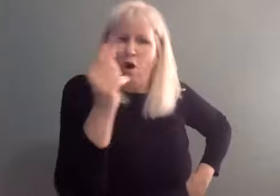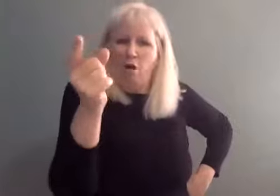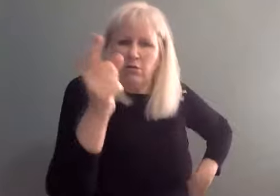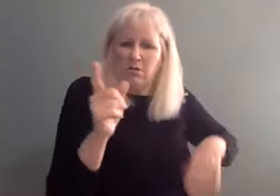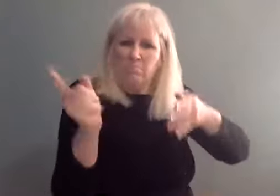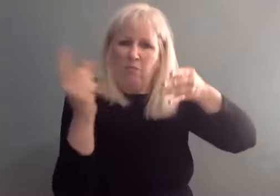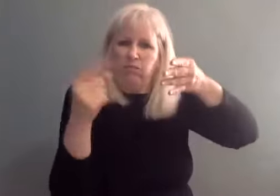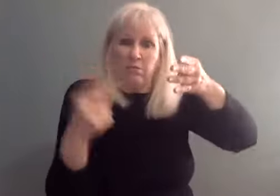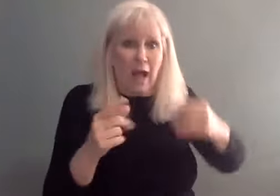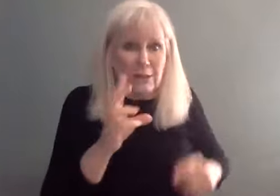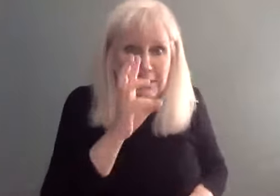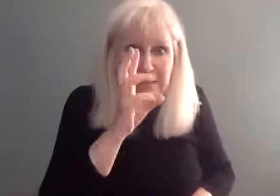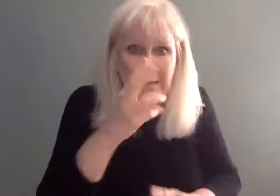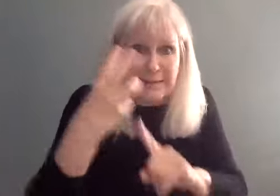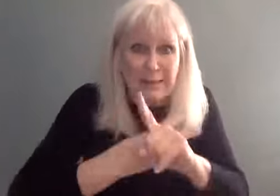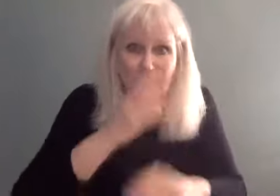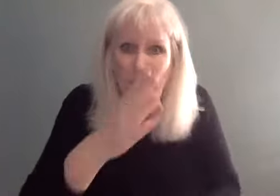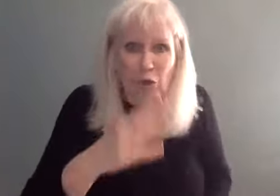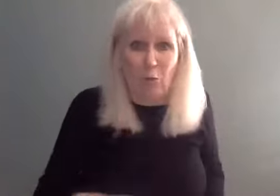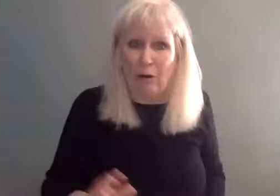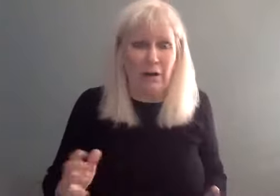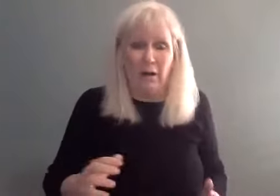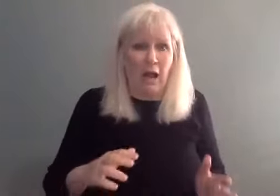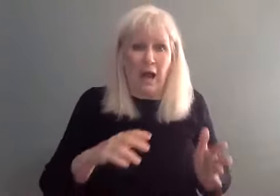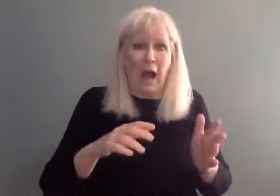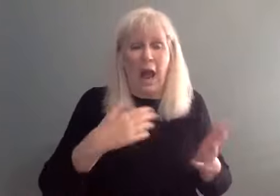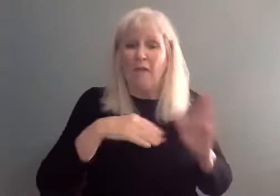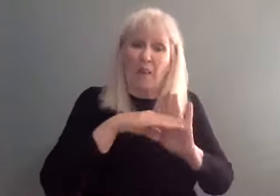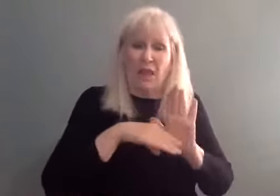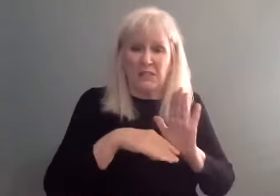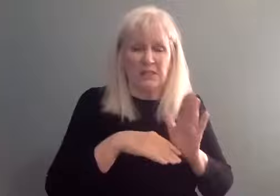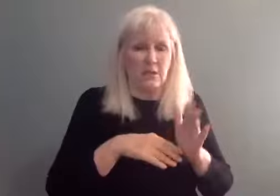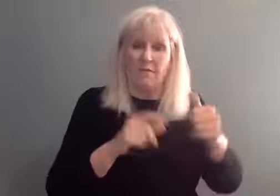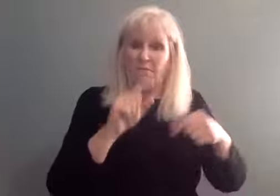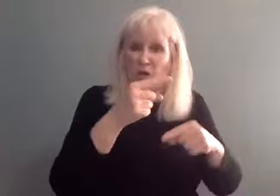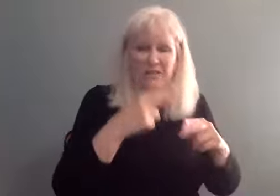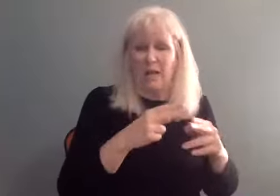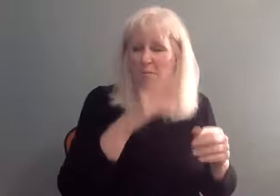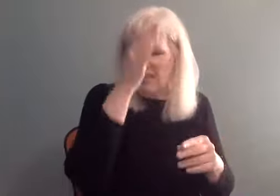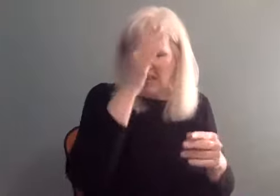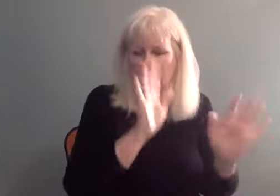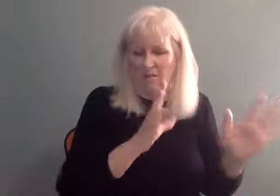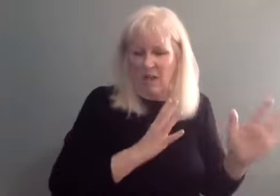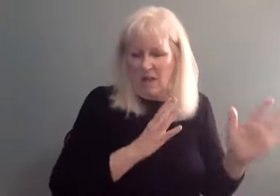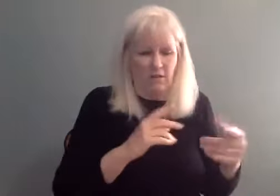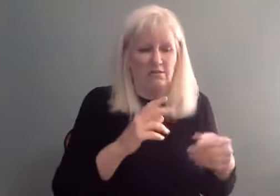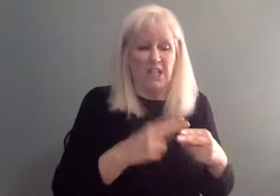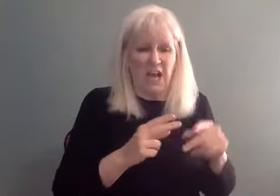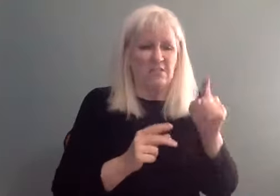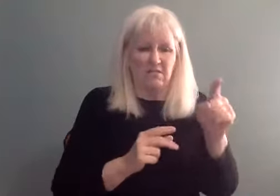sober, and I've not really started that. I had my list, and my dad was first. My dad was first. And second